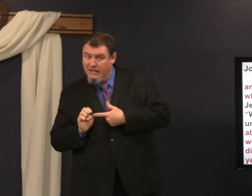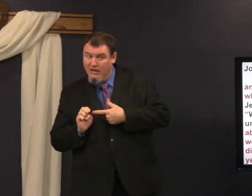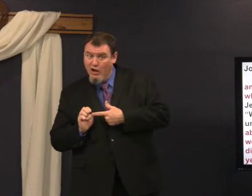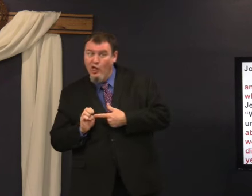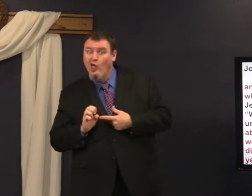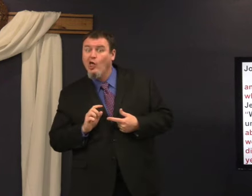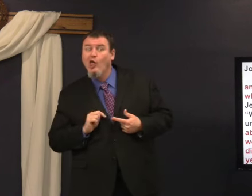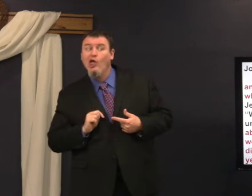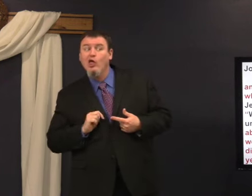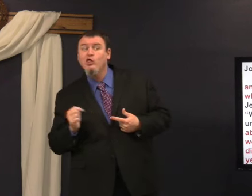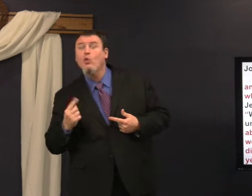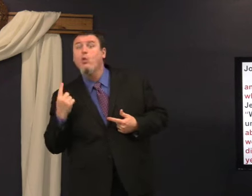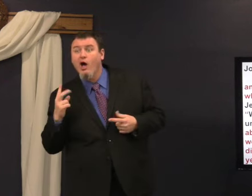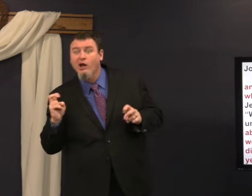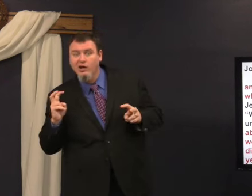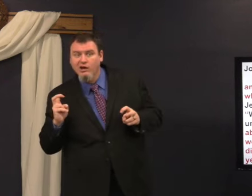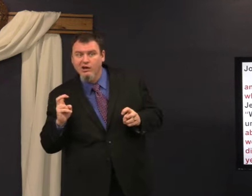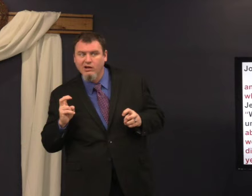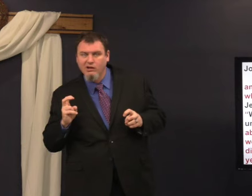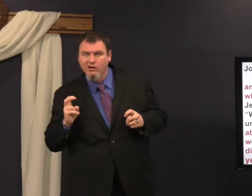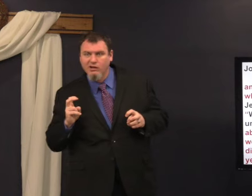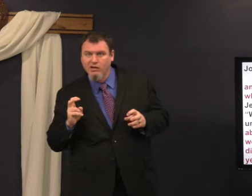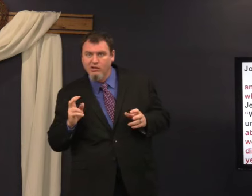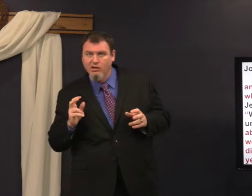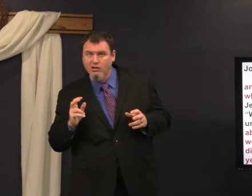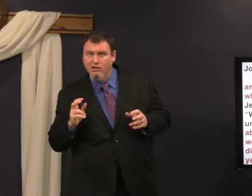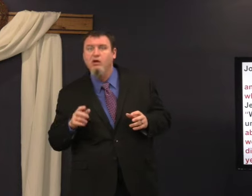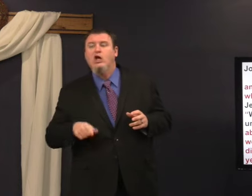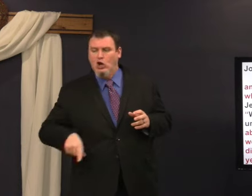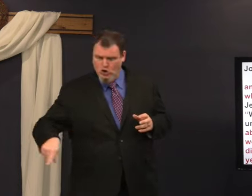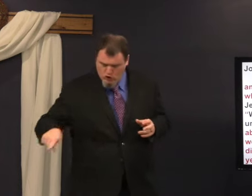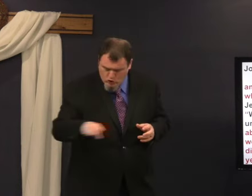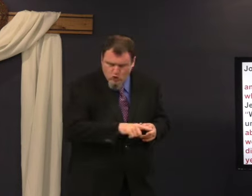he, the one,